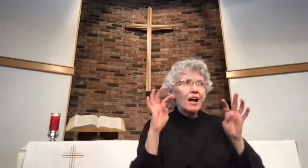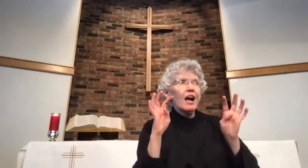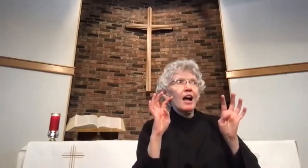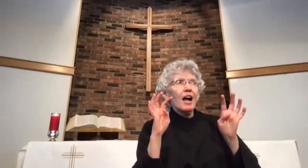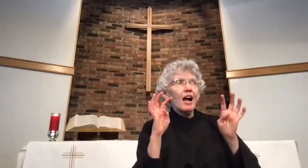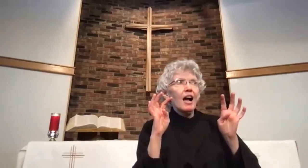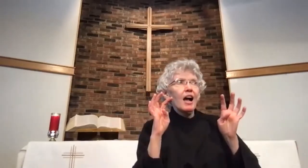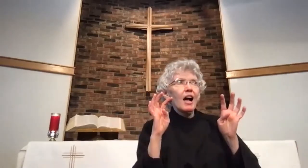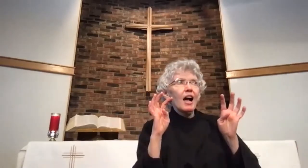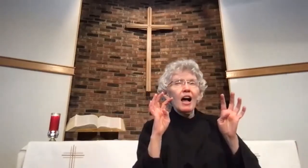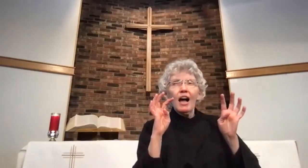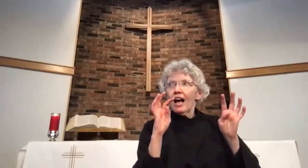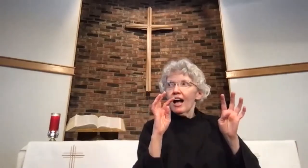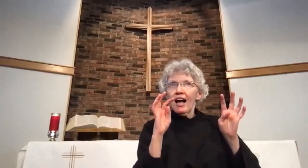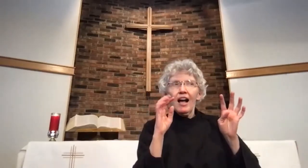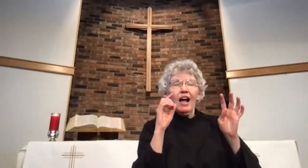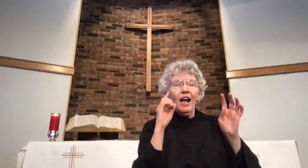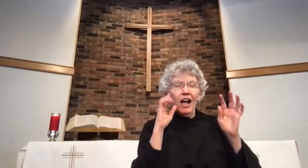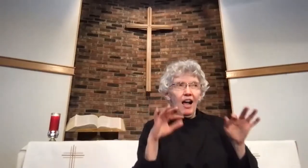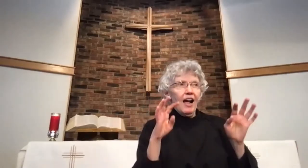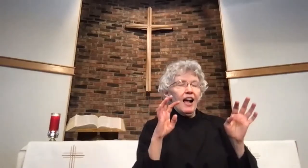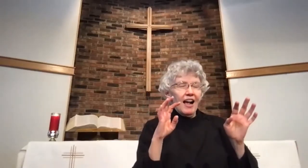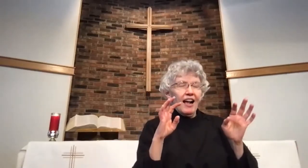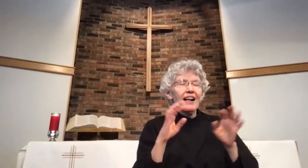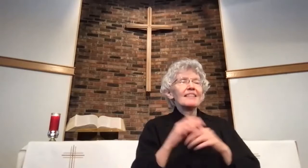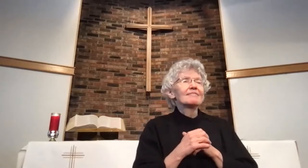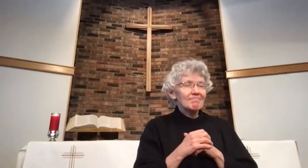Everyone was overwhelmed by God's greatness.